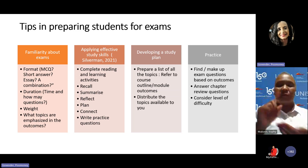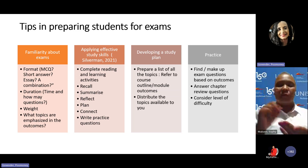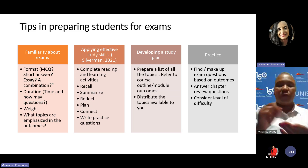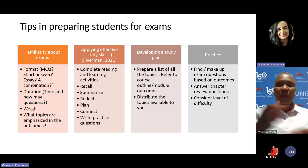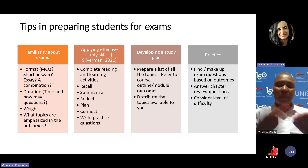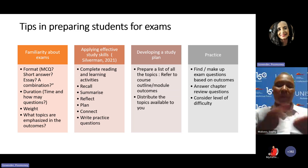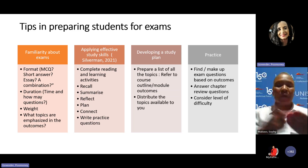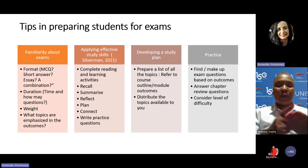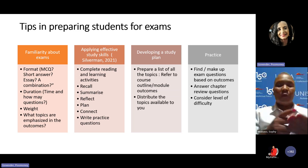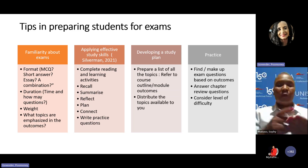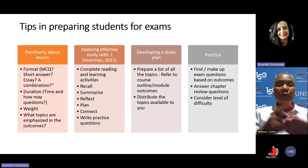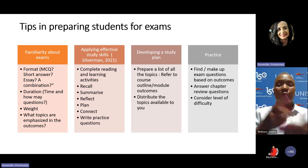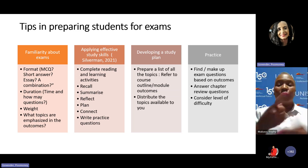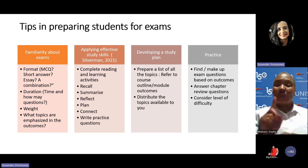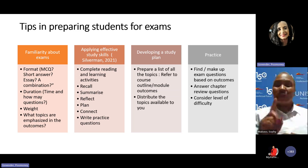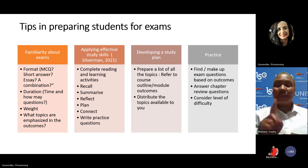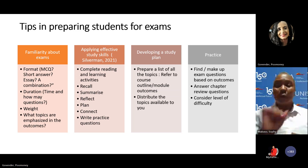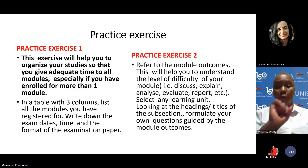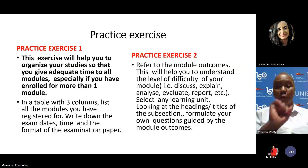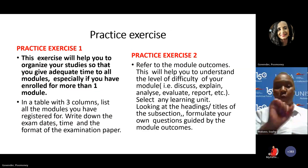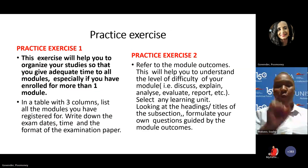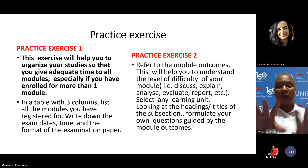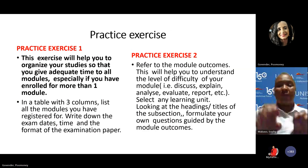preparing for your exams.